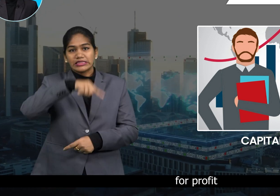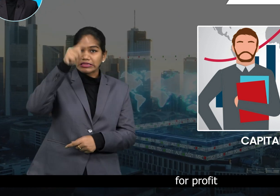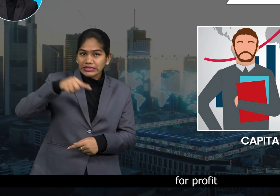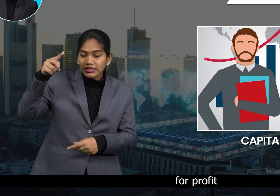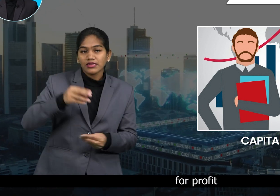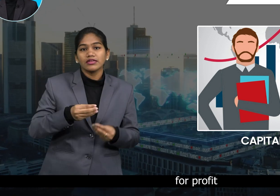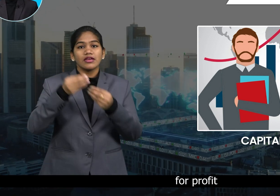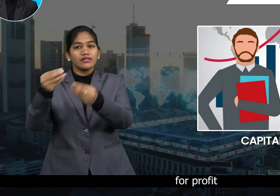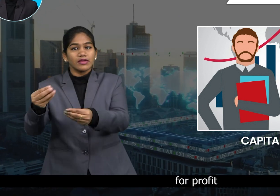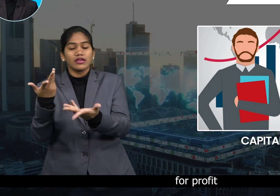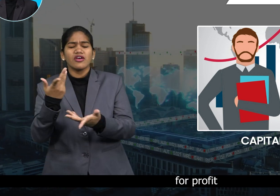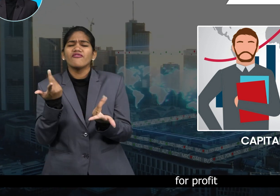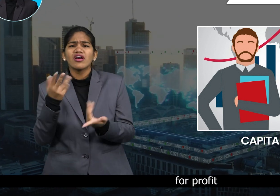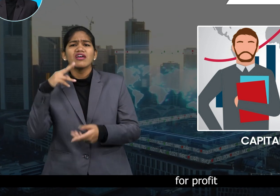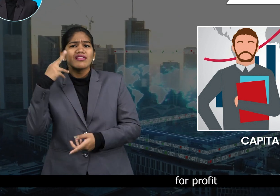profit